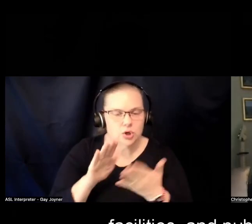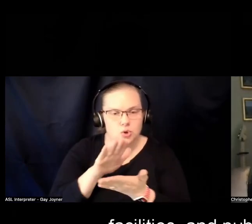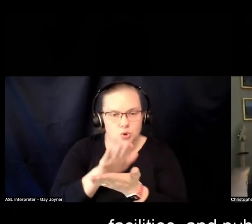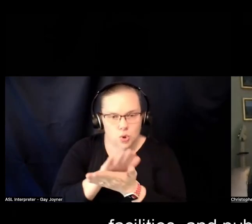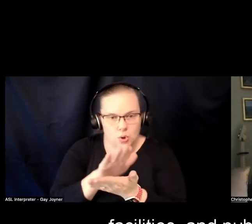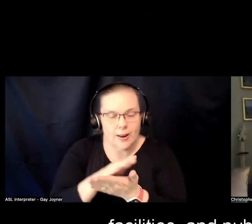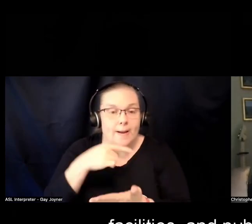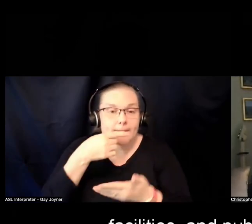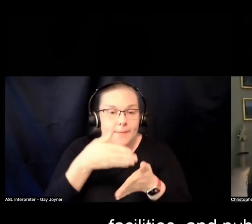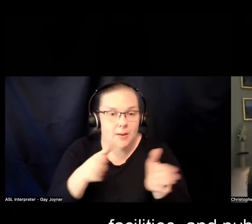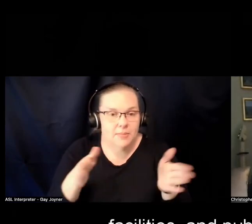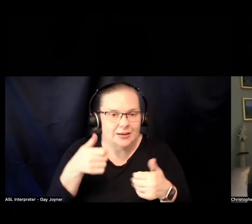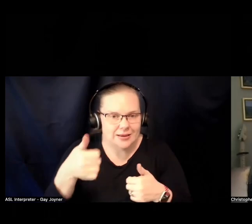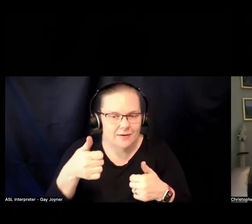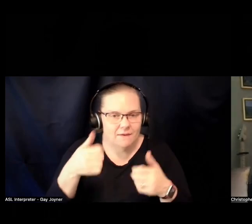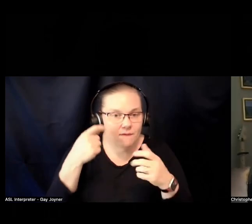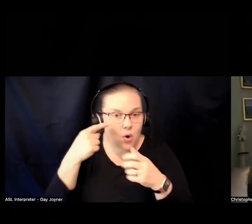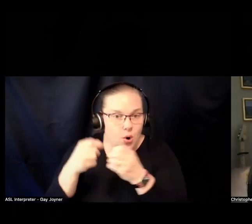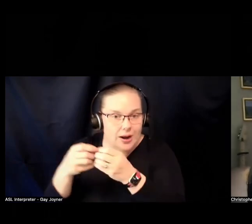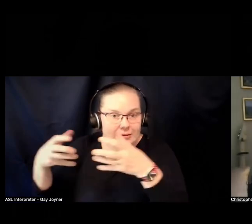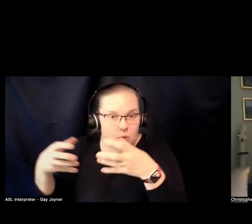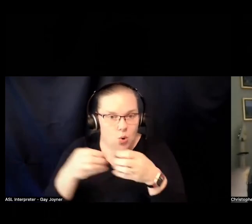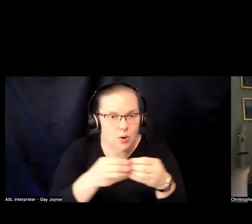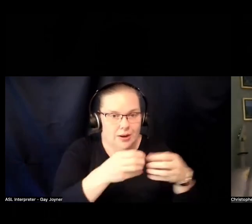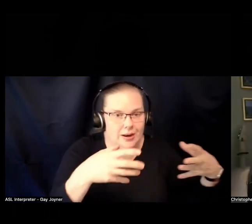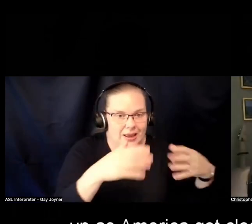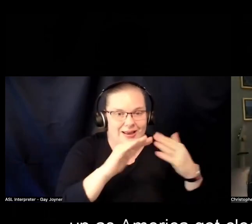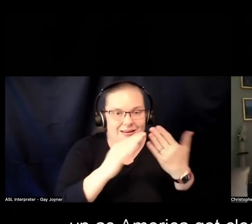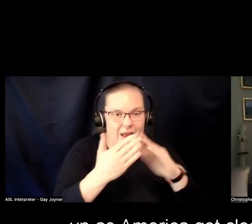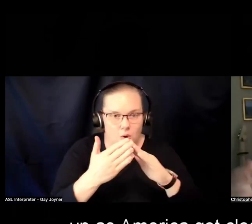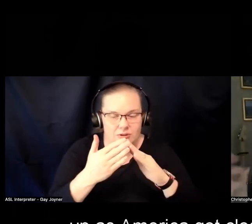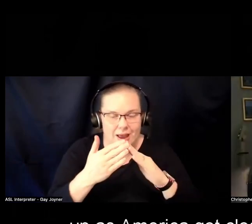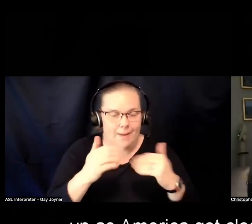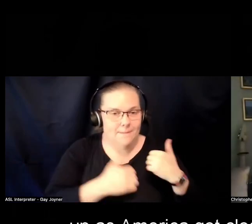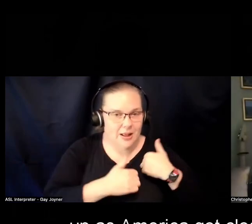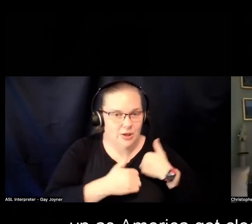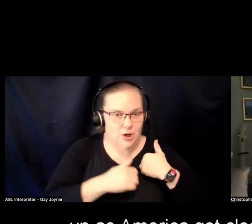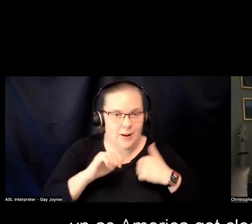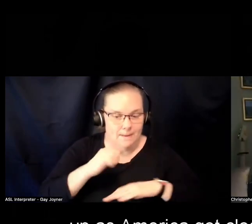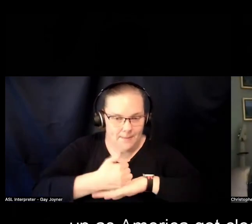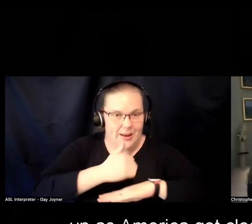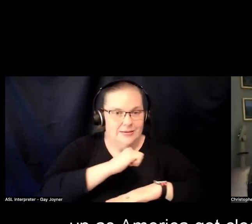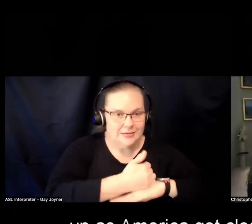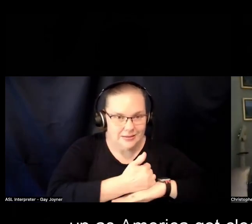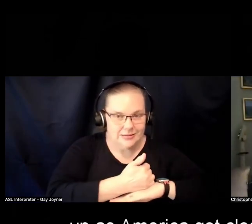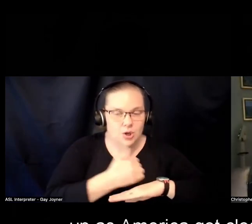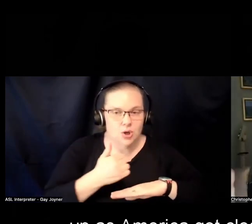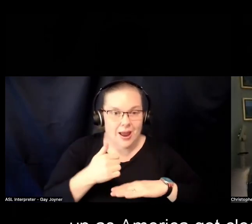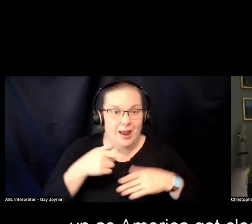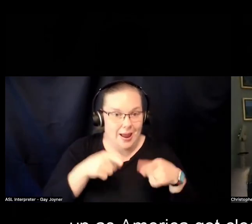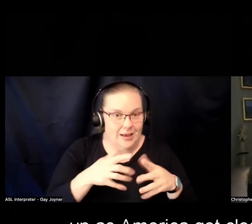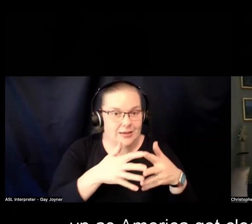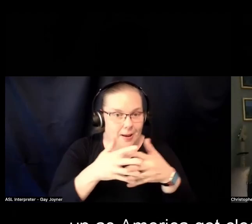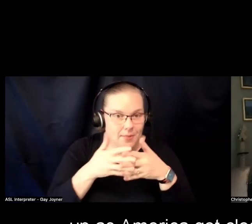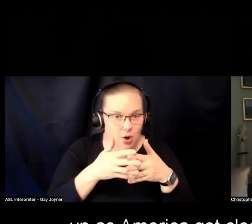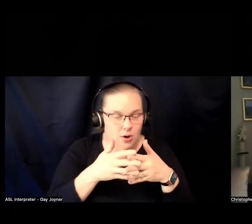for these swollen towns and expanded military bases that were filling up as America got closer to